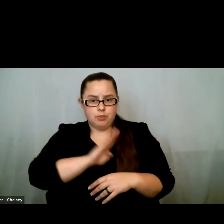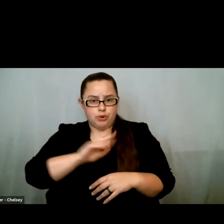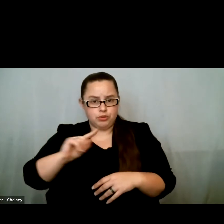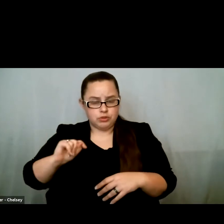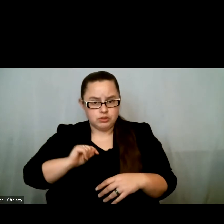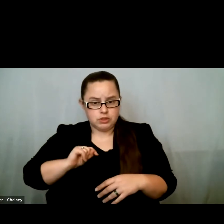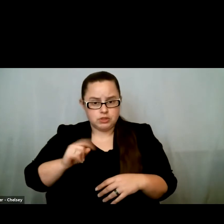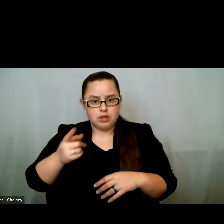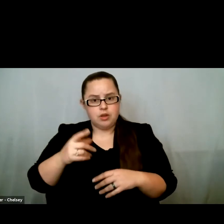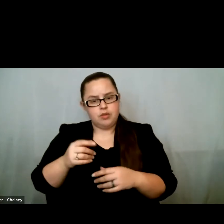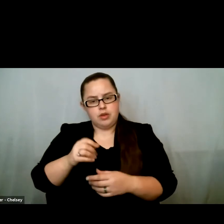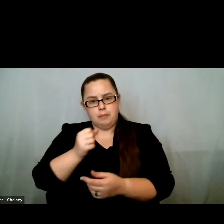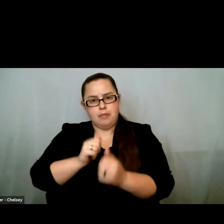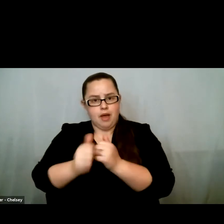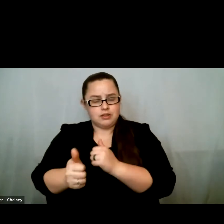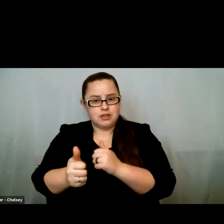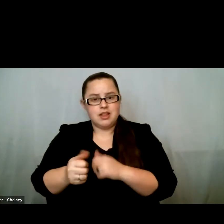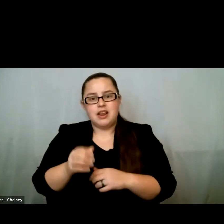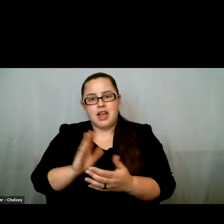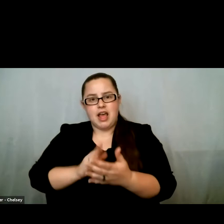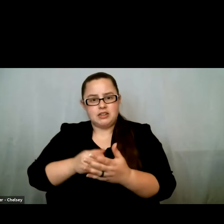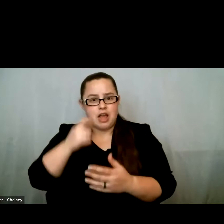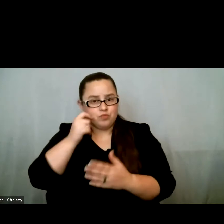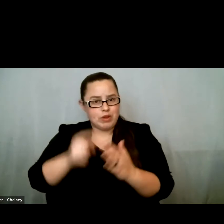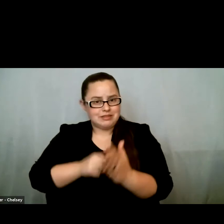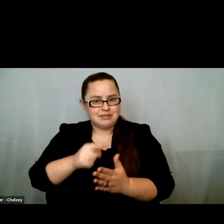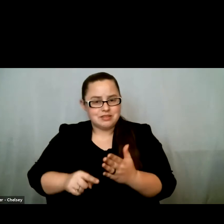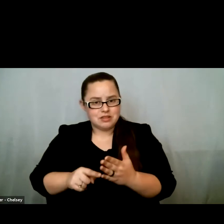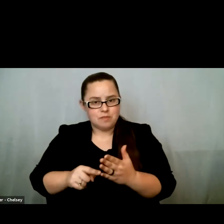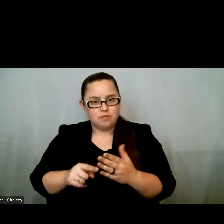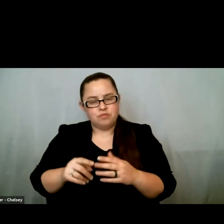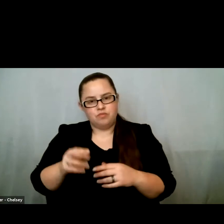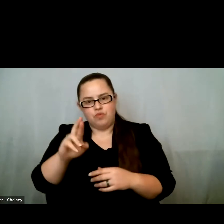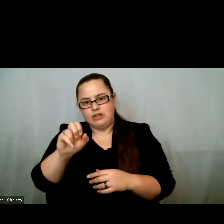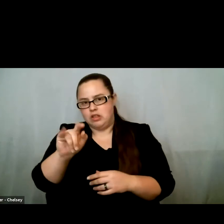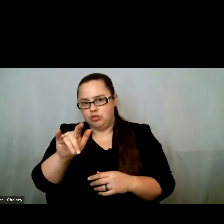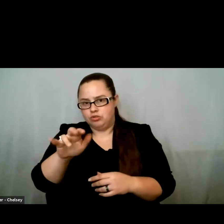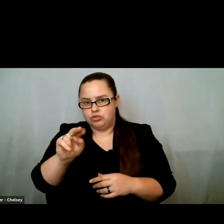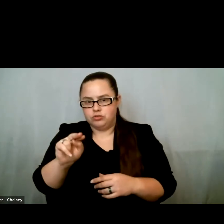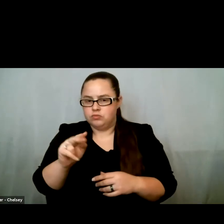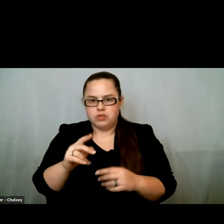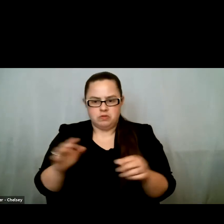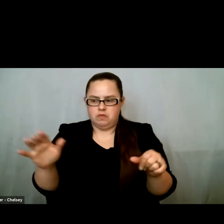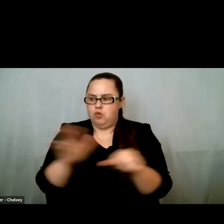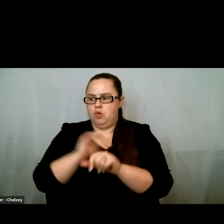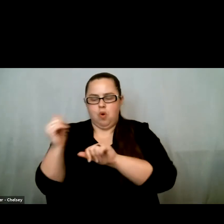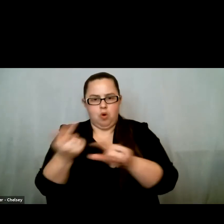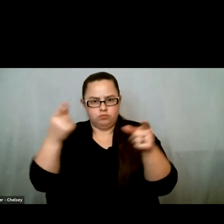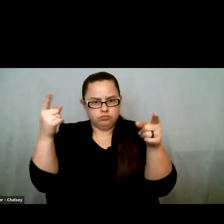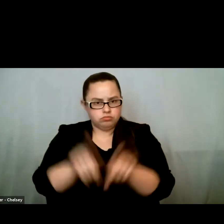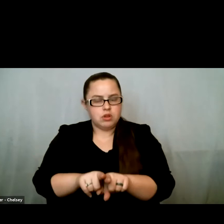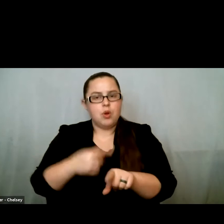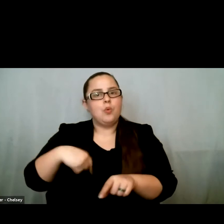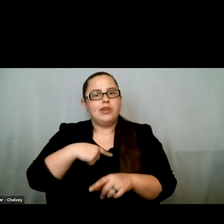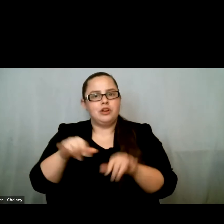which they voted on unanimously. And in that, it acknowledged that we are a system of colleges and we are here